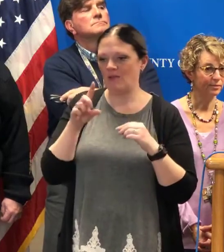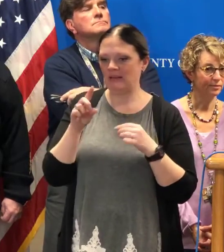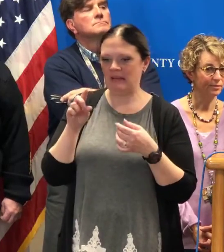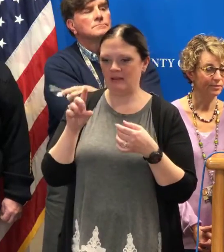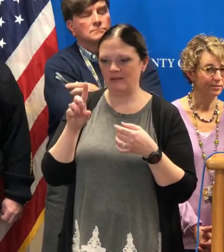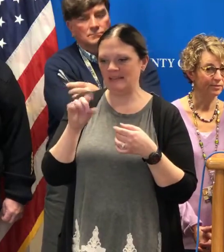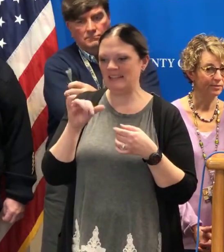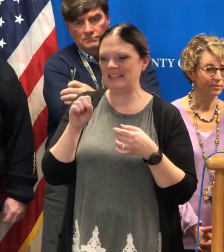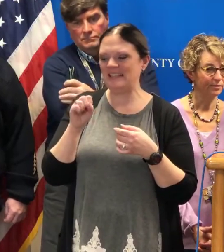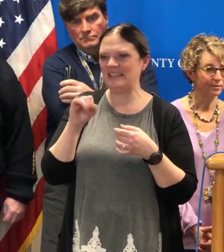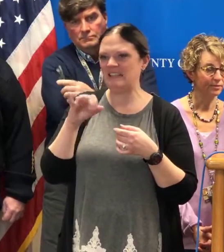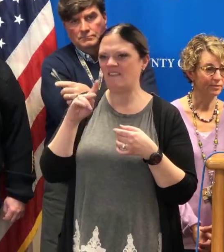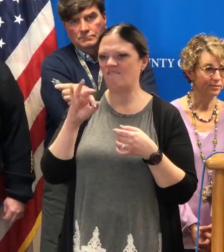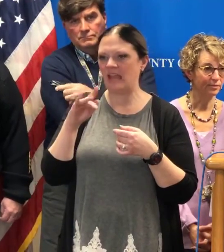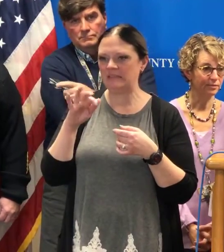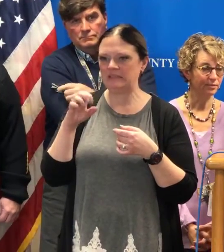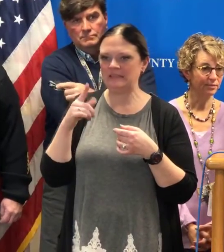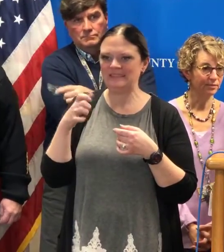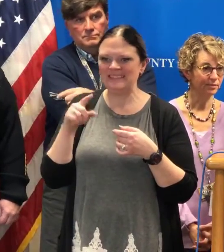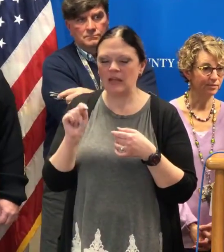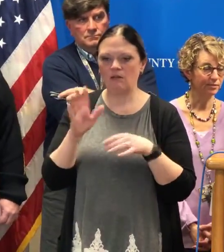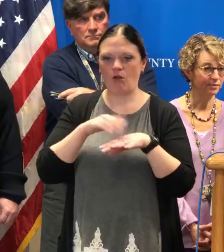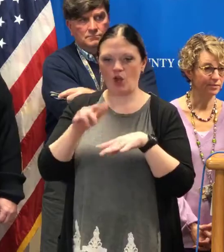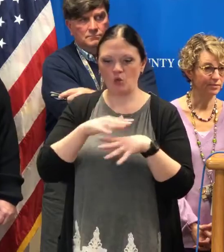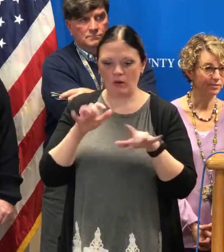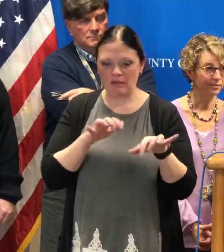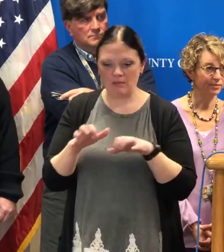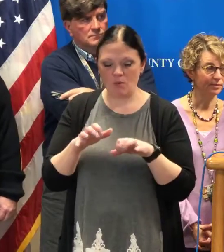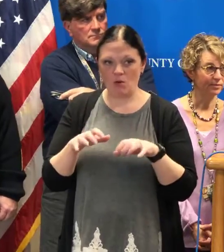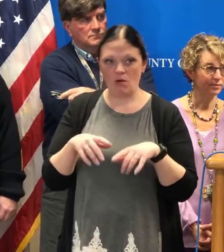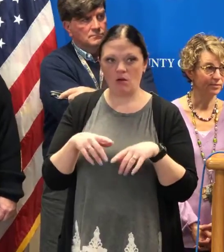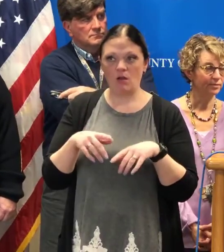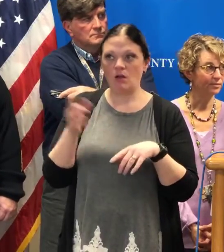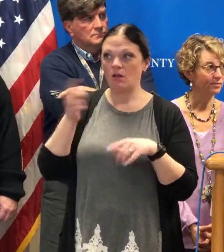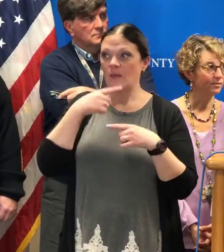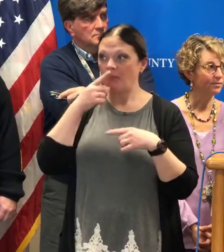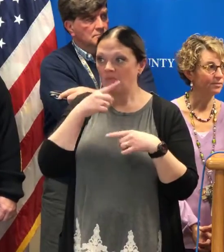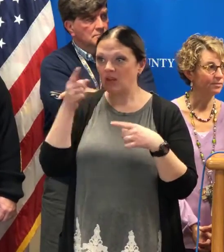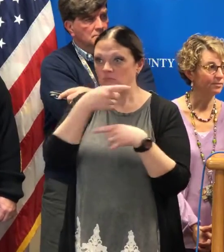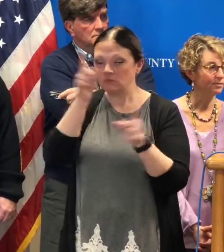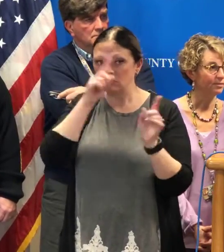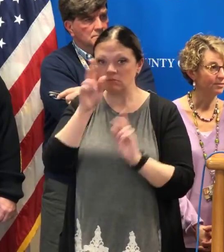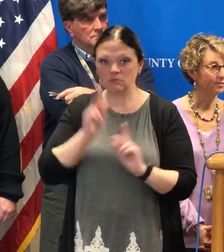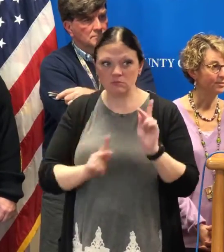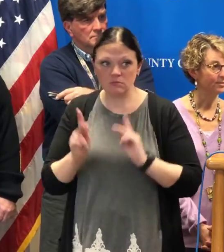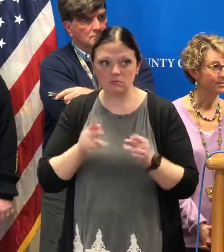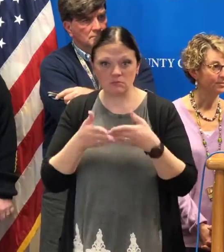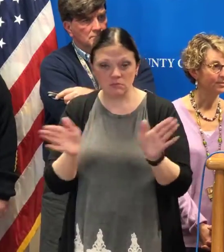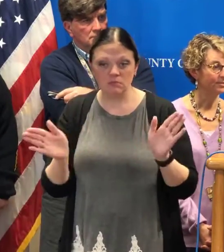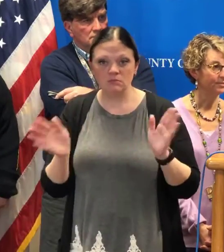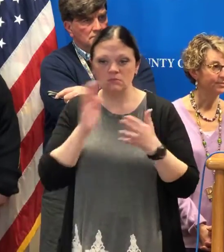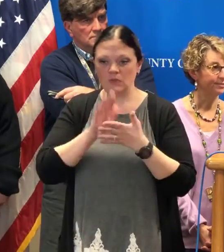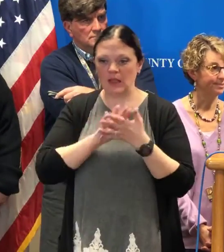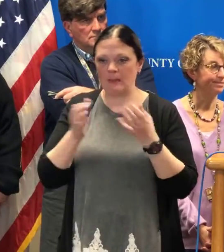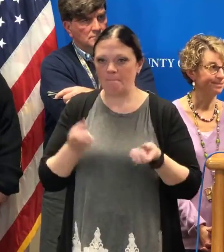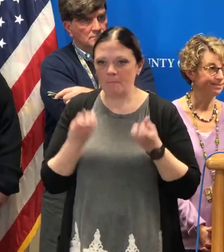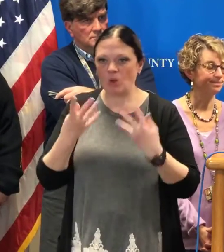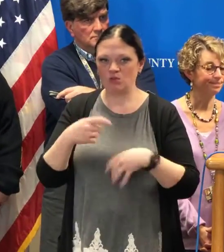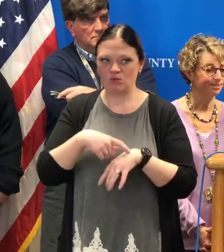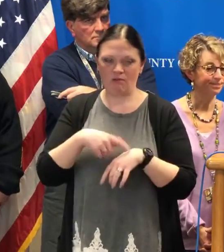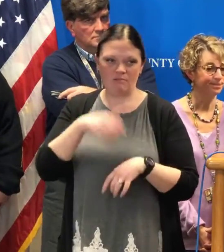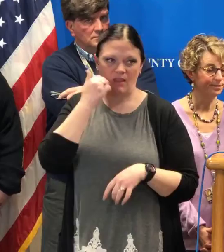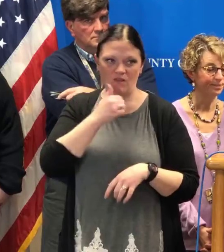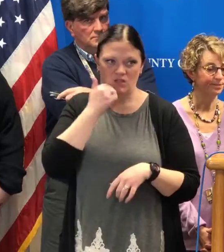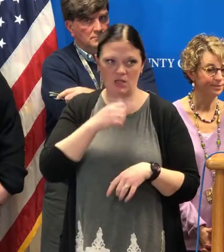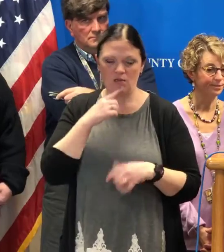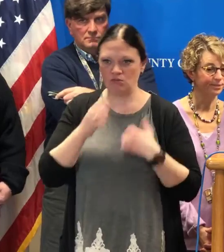that. But in the areas where the public is entering, it is being cleaned multiple times a day, and there's